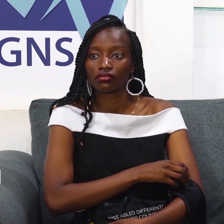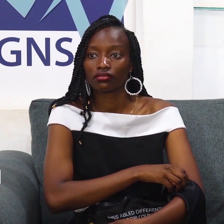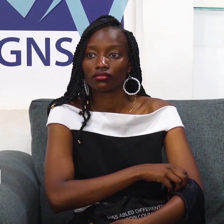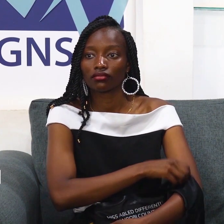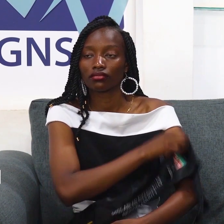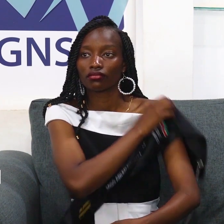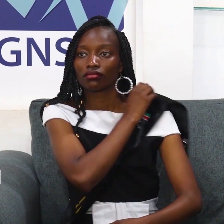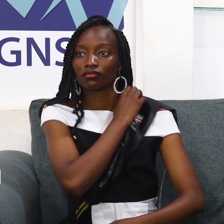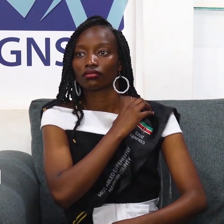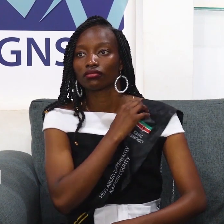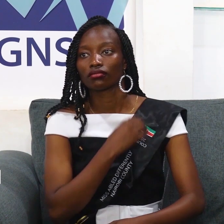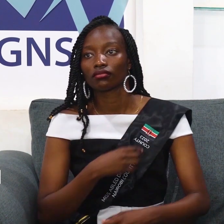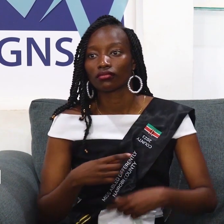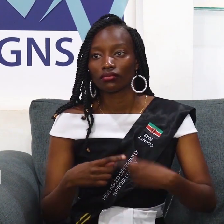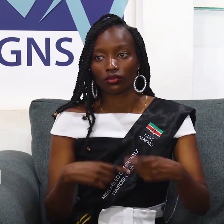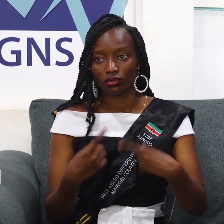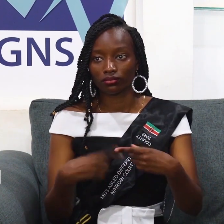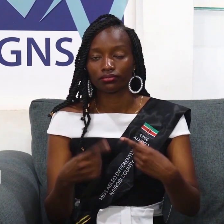by the time we were traveling,